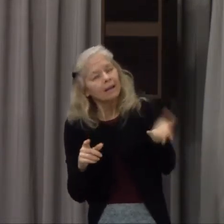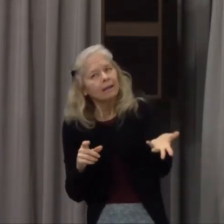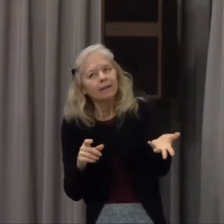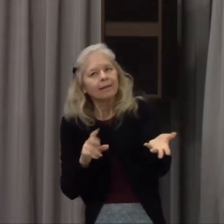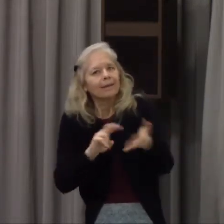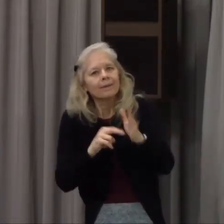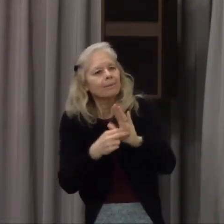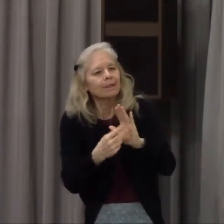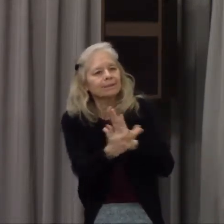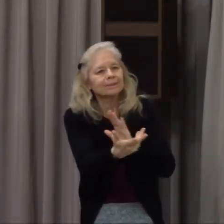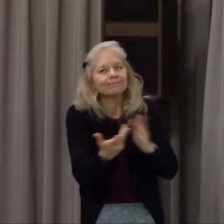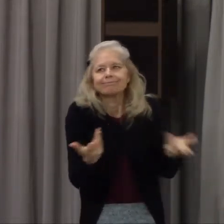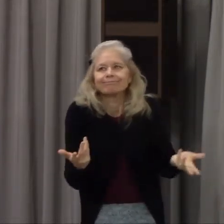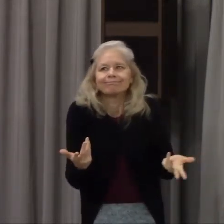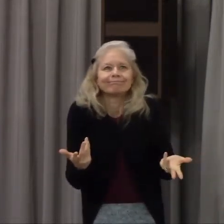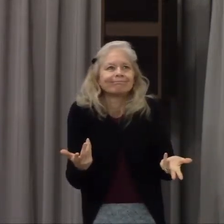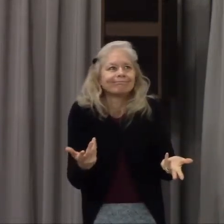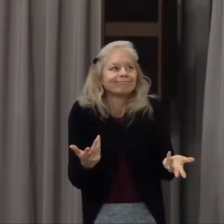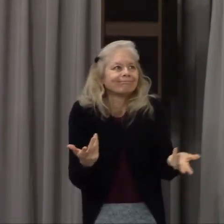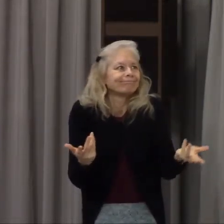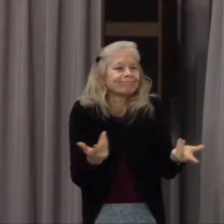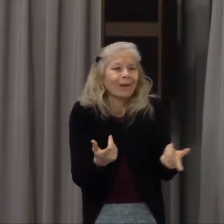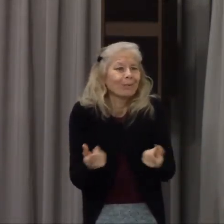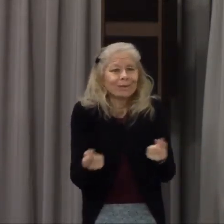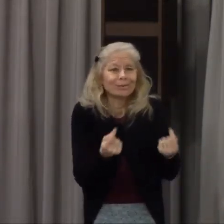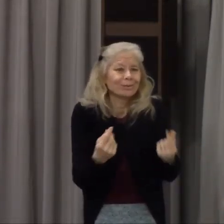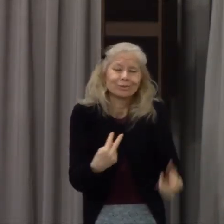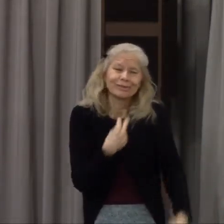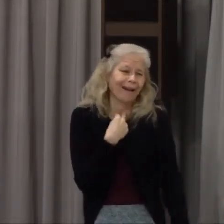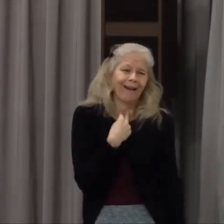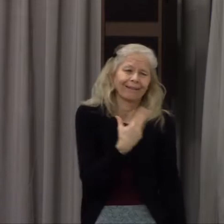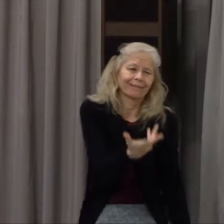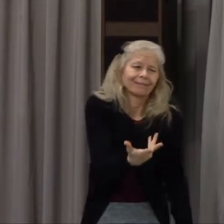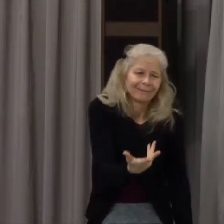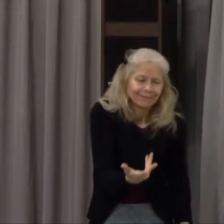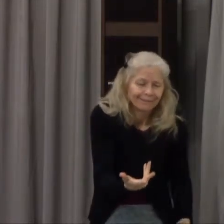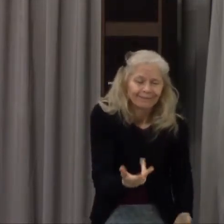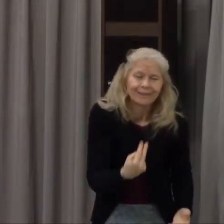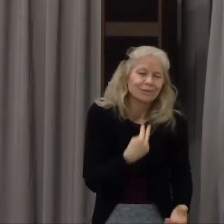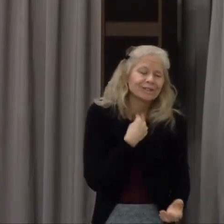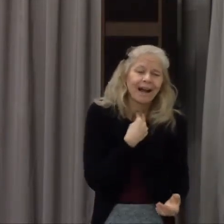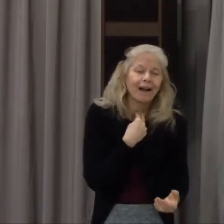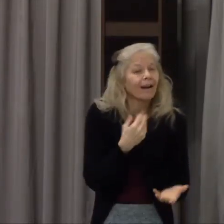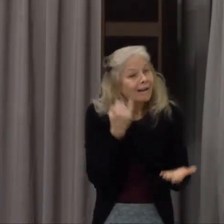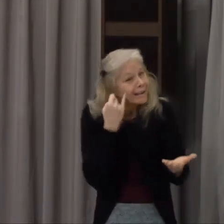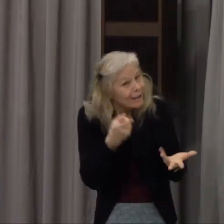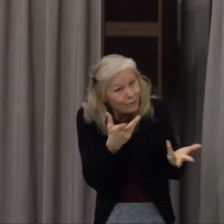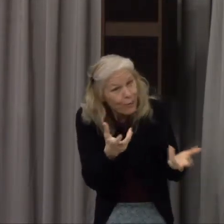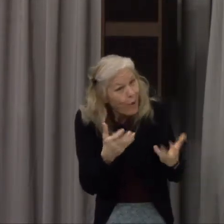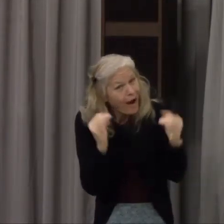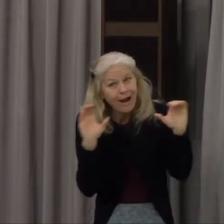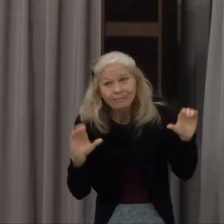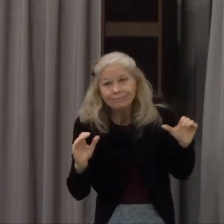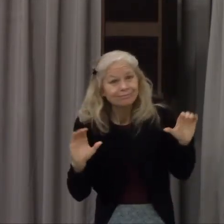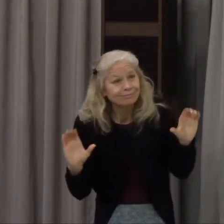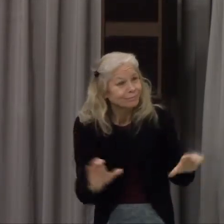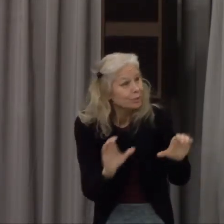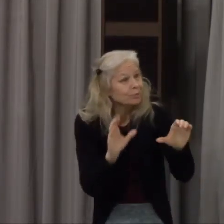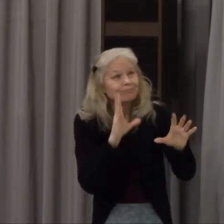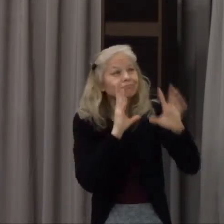There's no hope for the flesh. So if the flesh wants to do something, just do it. Because now